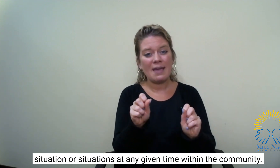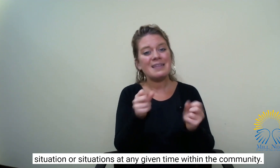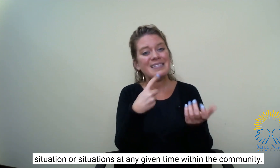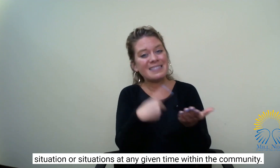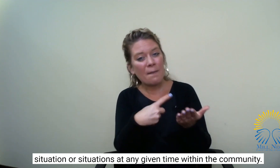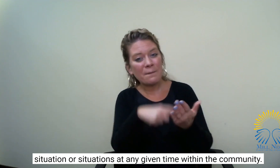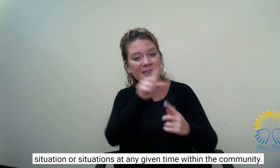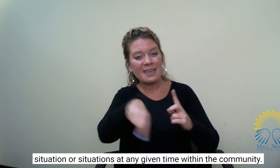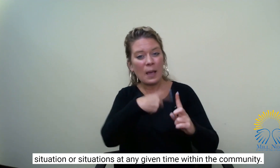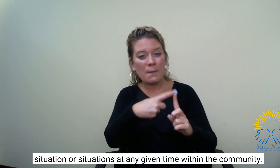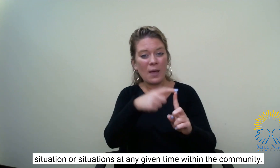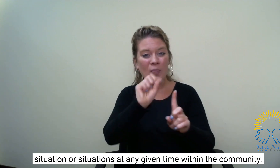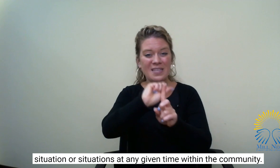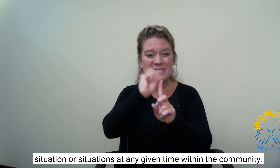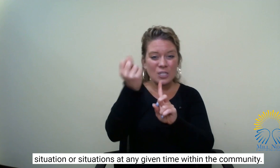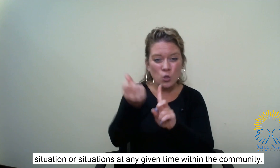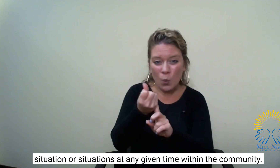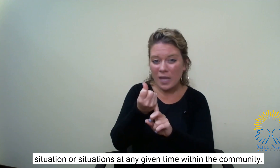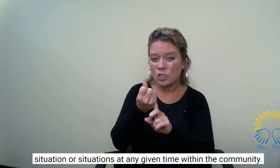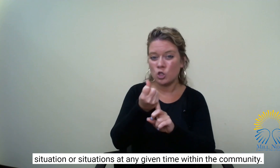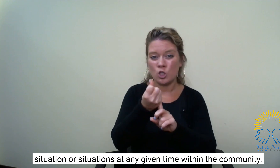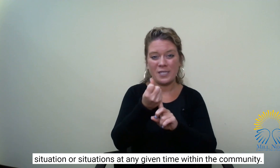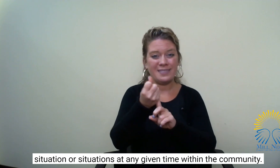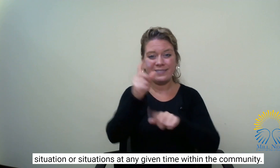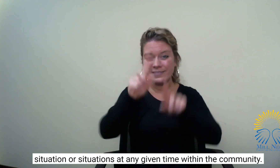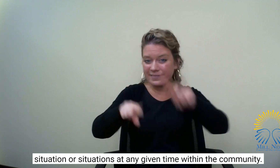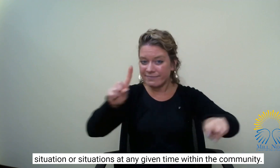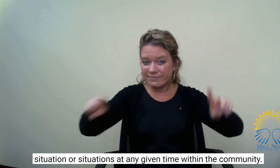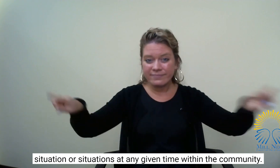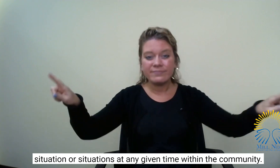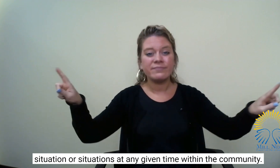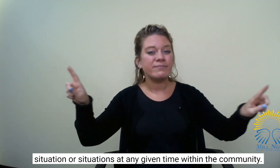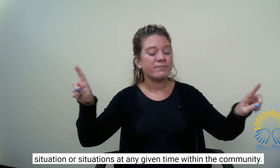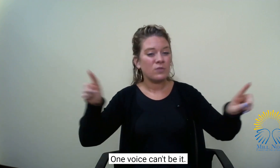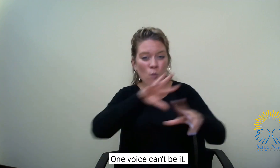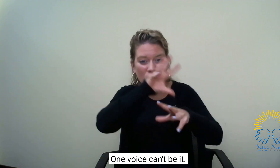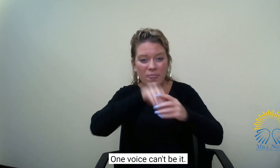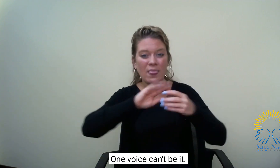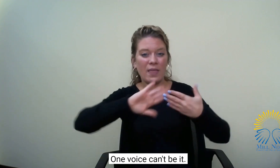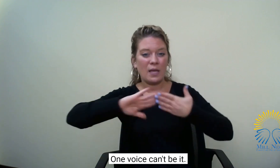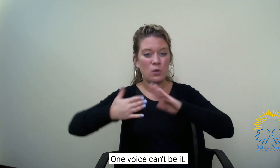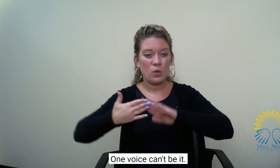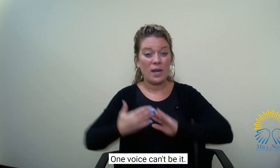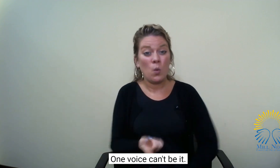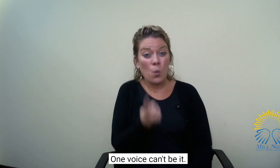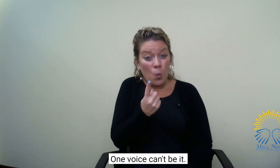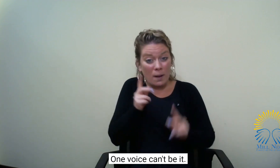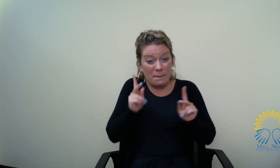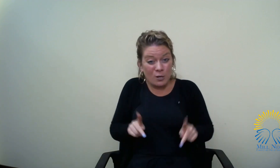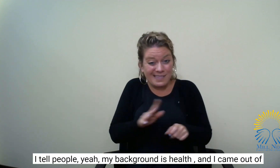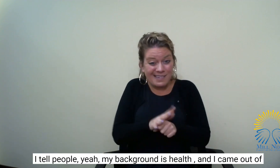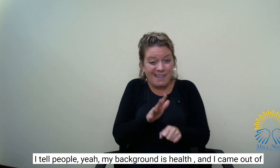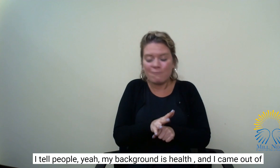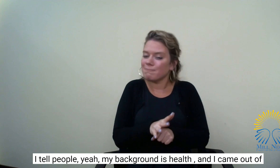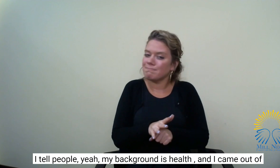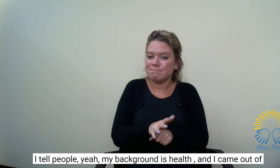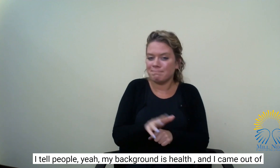or situations at any given time within the community. One voice can't be it. I tell people, yeah,